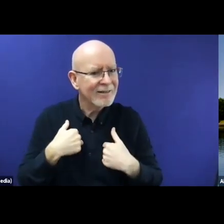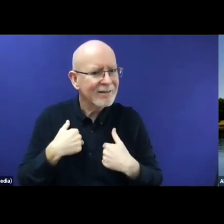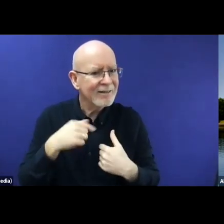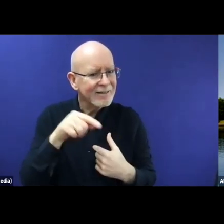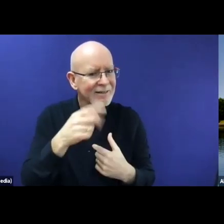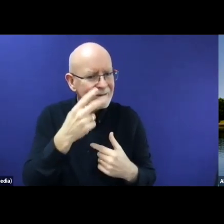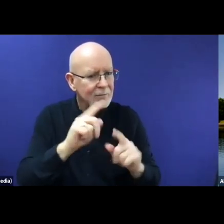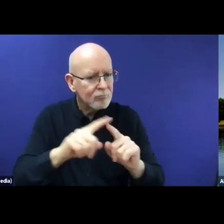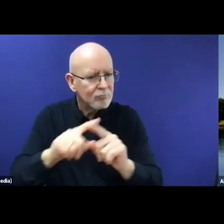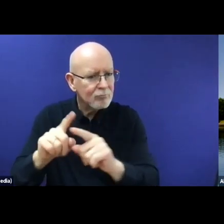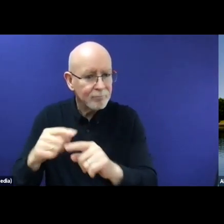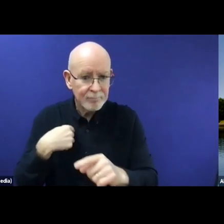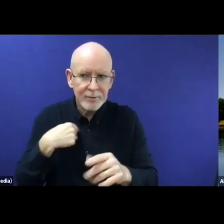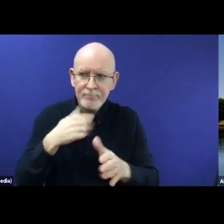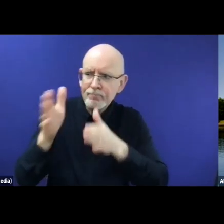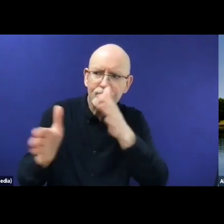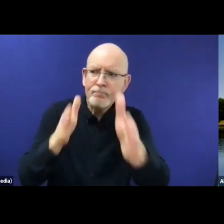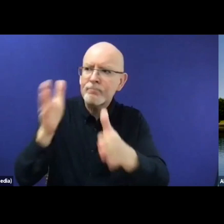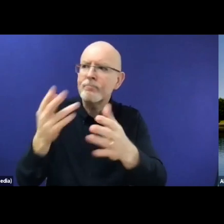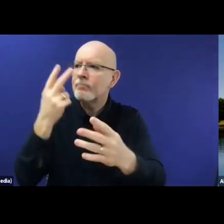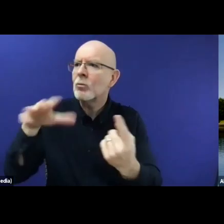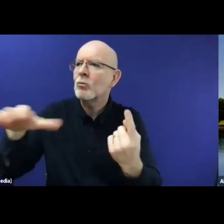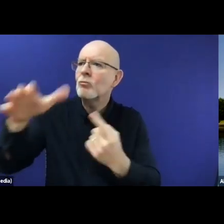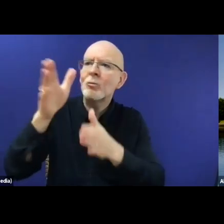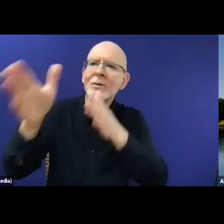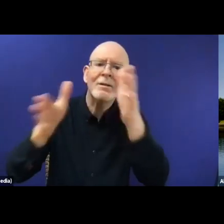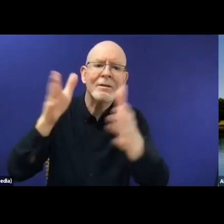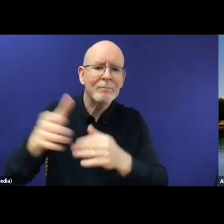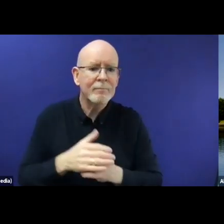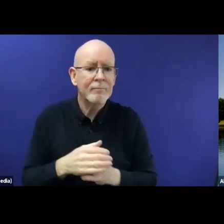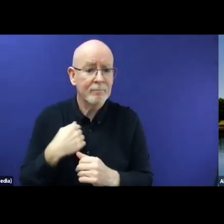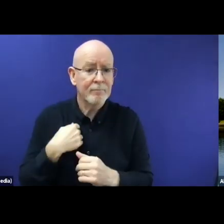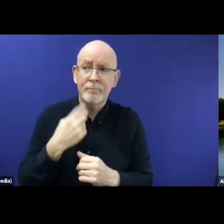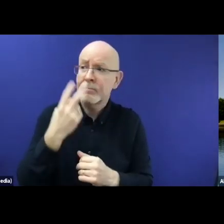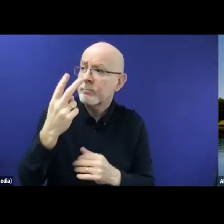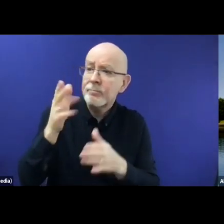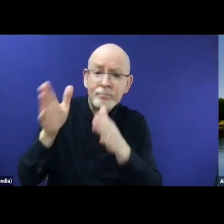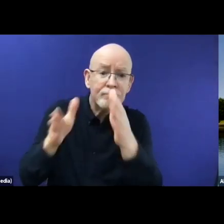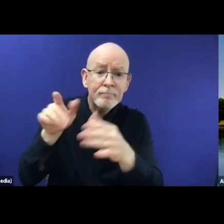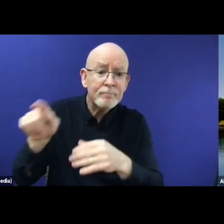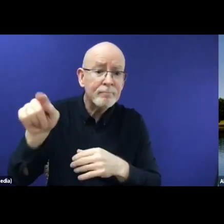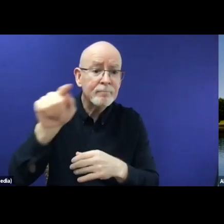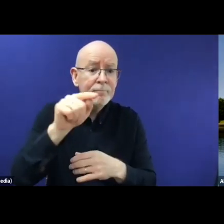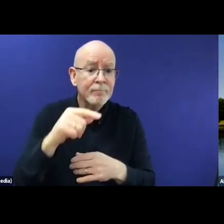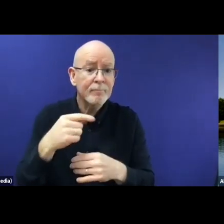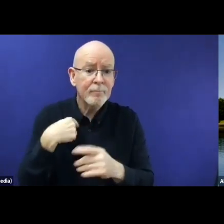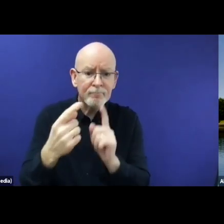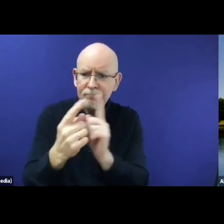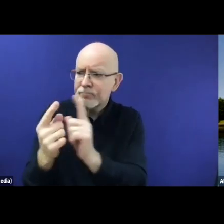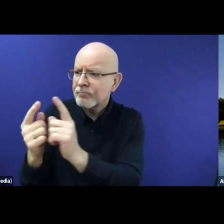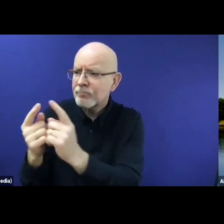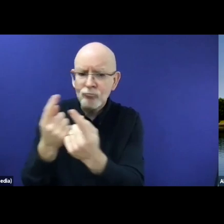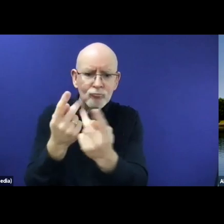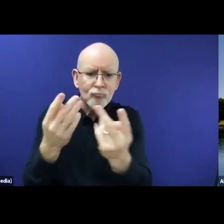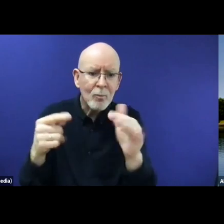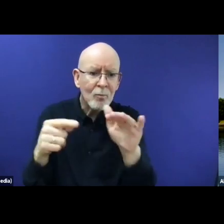to examine their situation and raise a number of concerns with the government about the treatment they were facing. On my visit